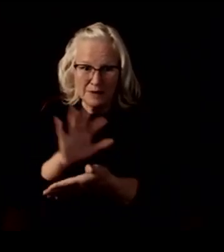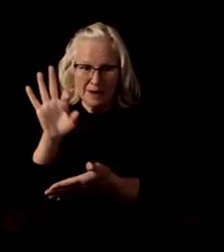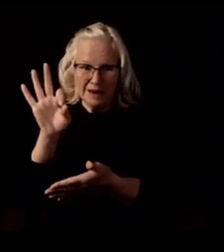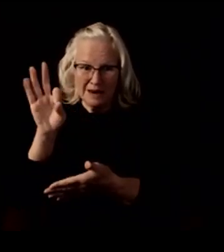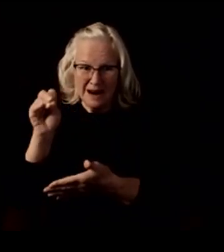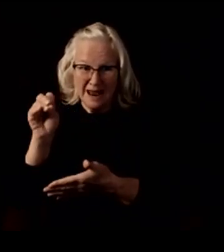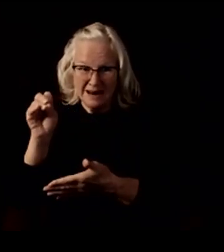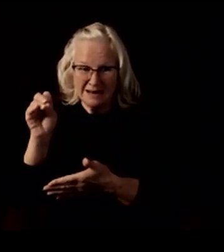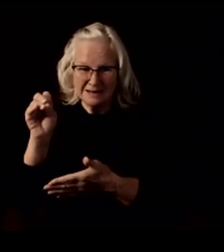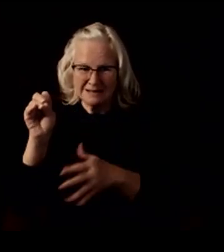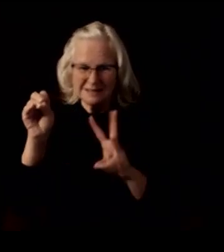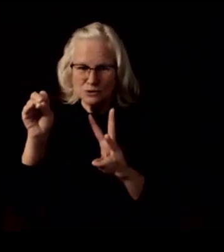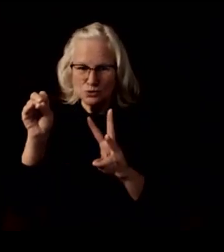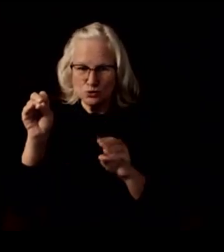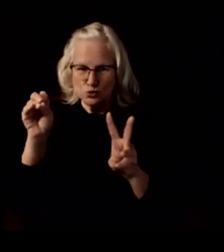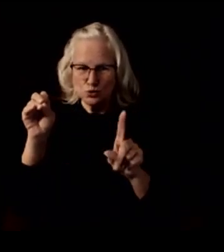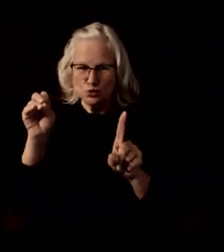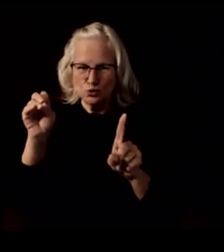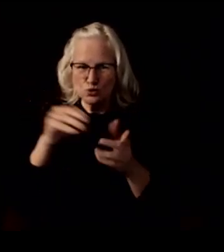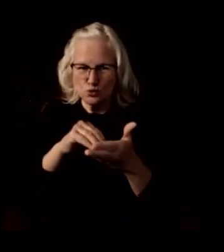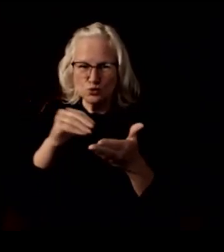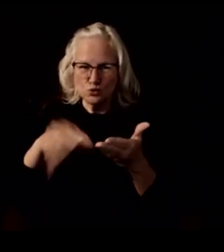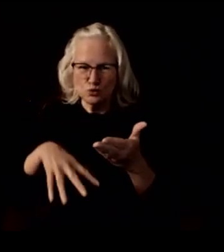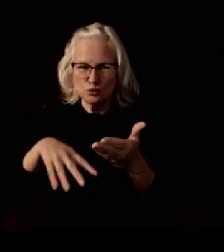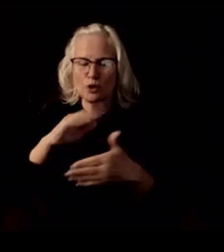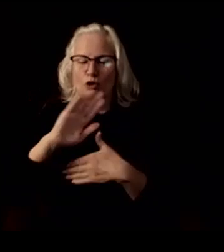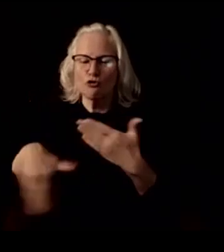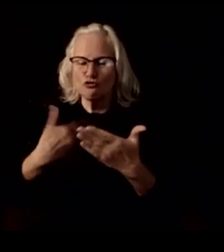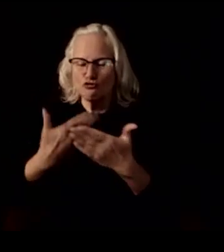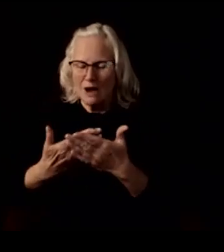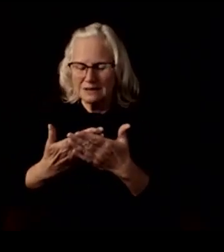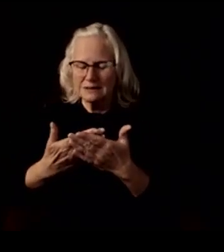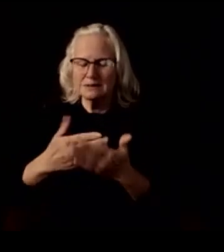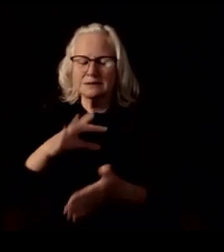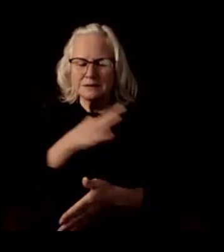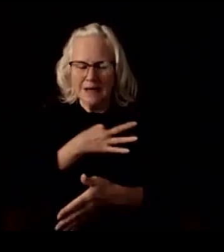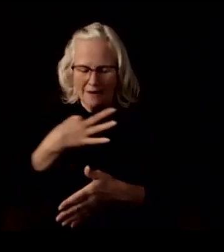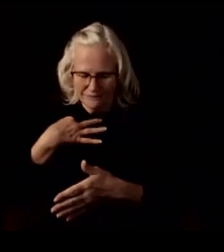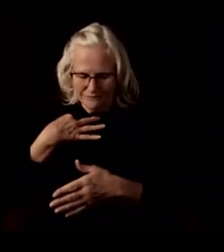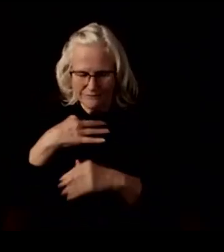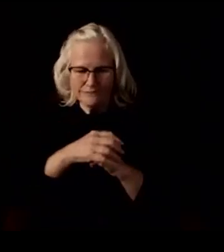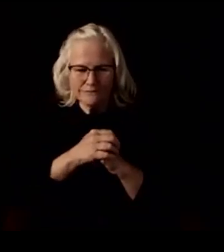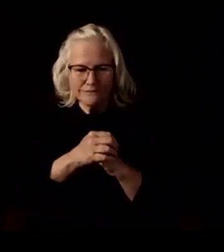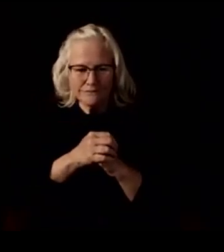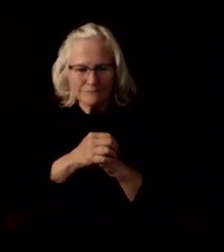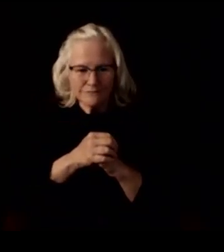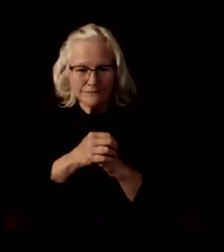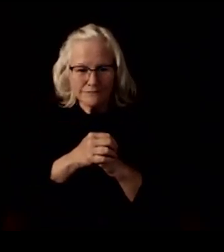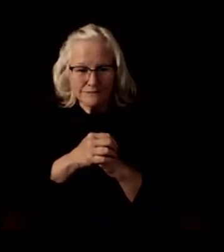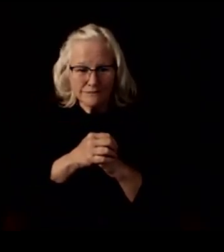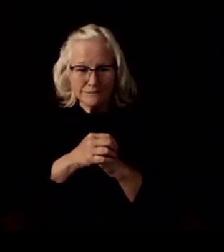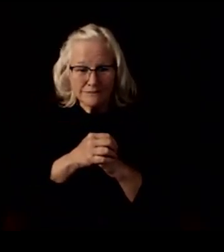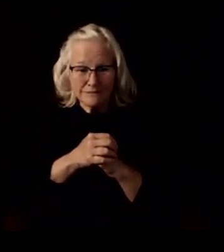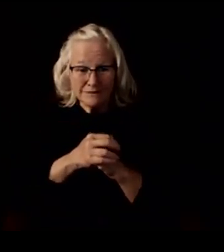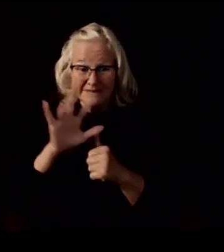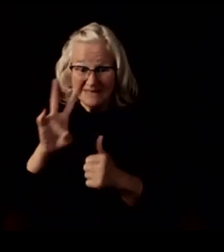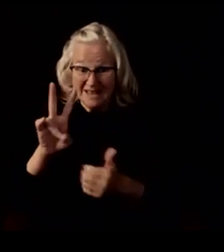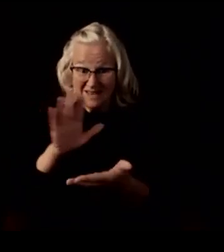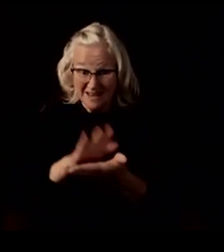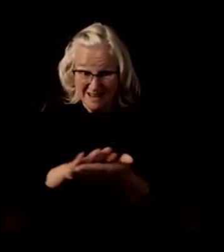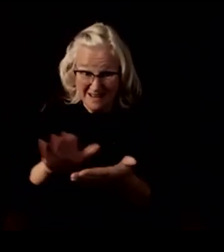colleges have reported at least 1 case in the last week. 7 colleges have reported 5 or more. There are close to